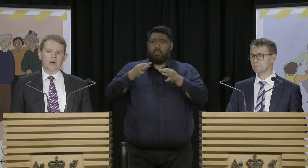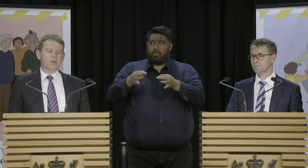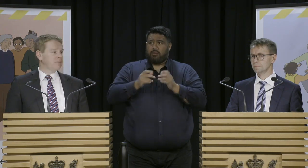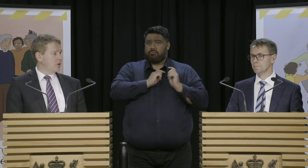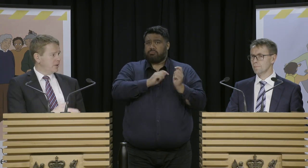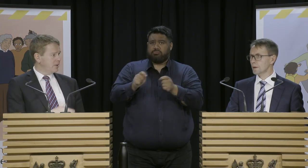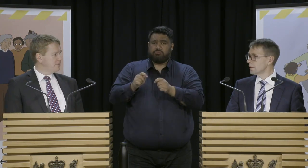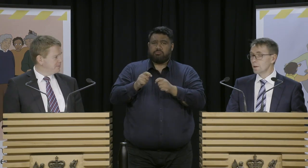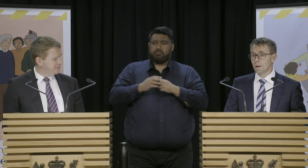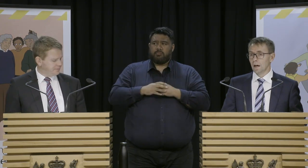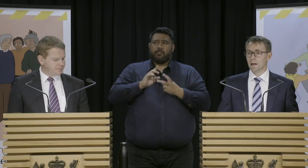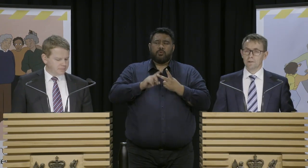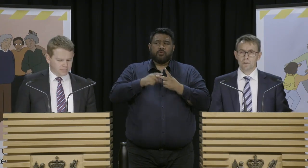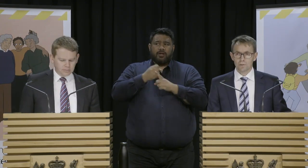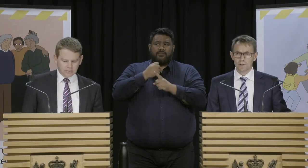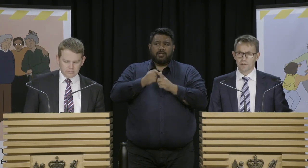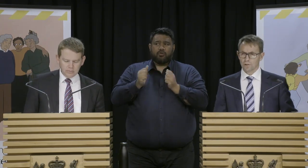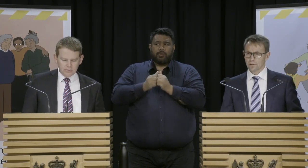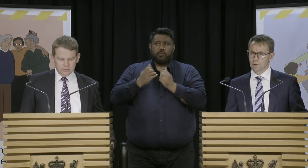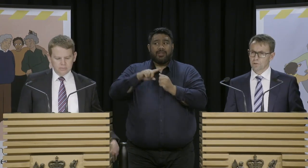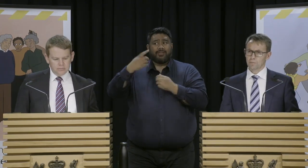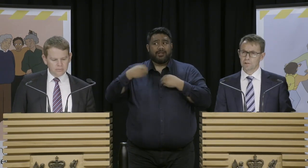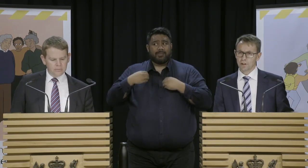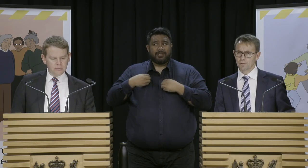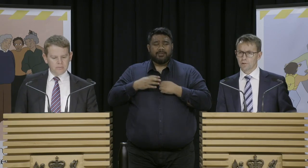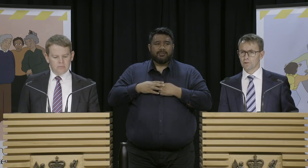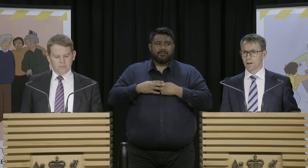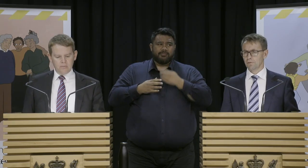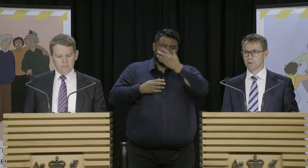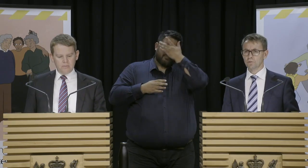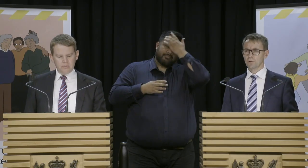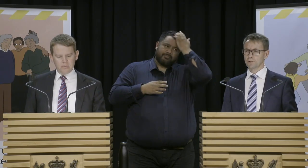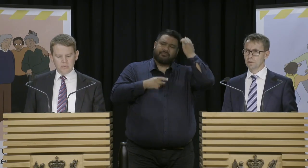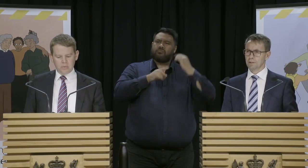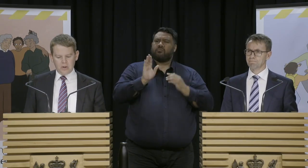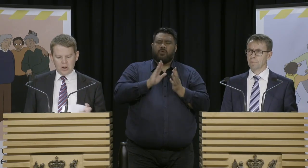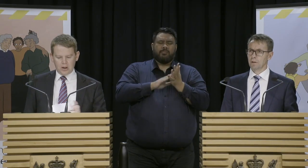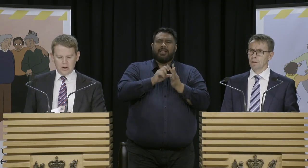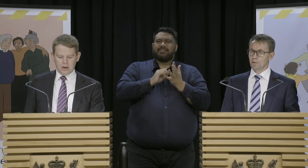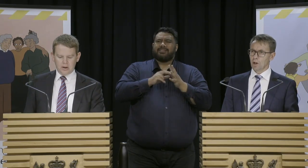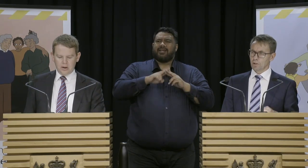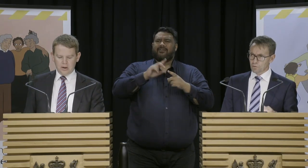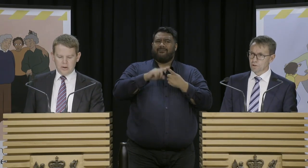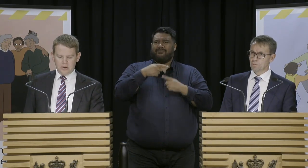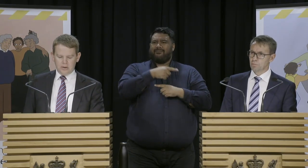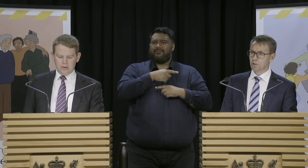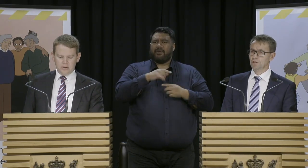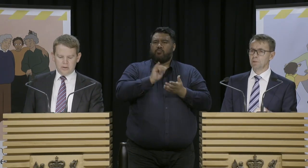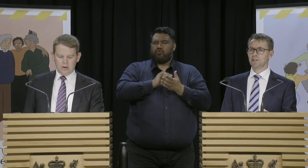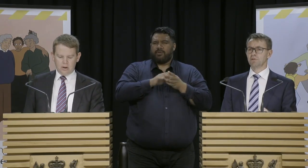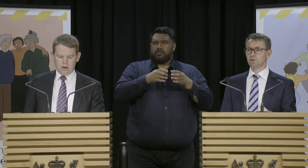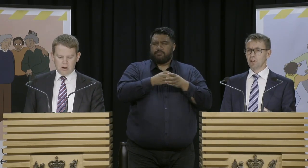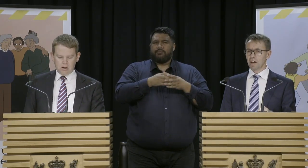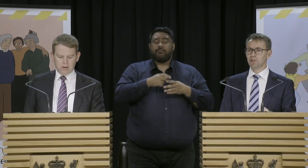agreements for? No, it hasn't, because MedSafe is, first of all, the first point